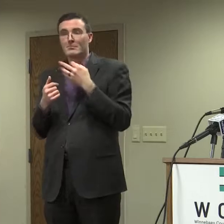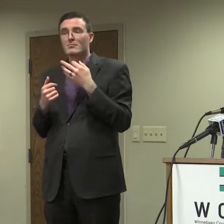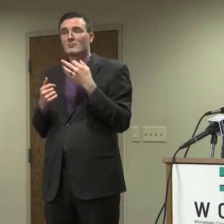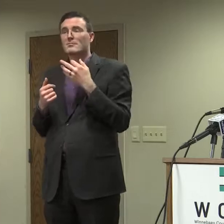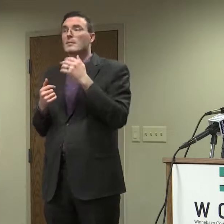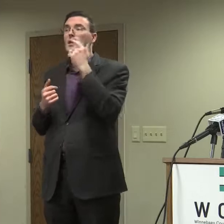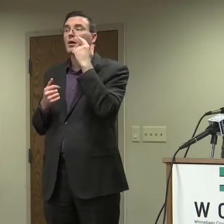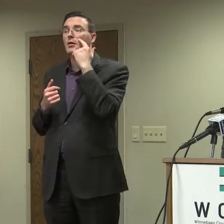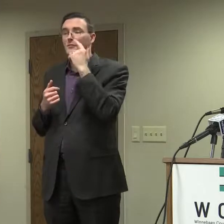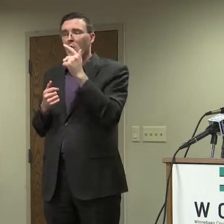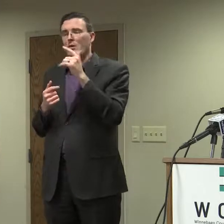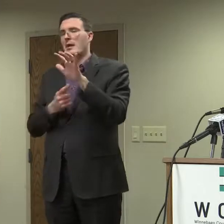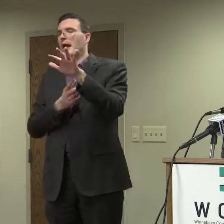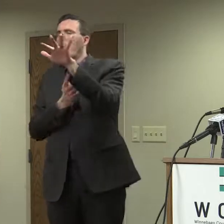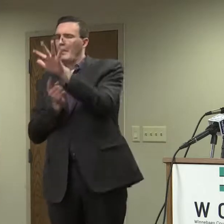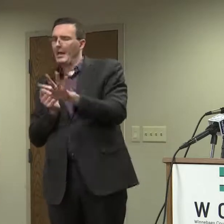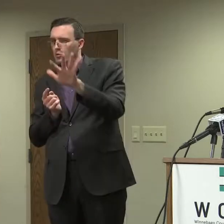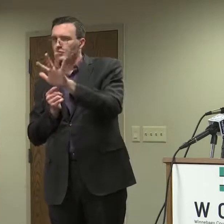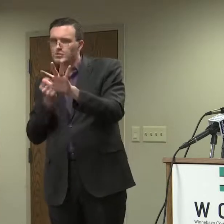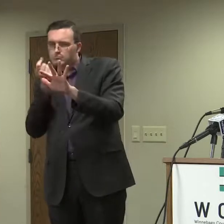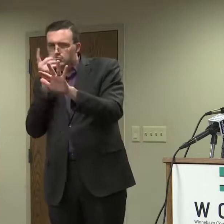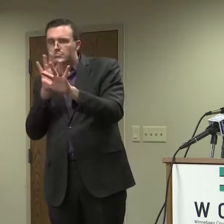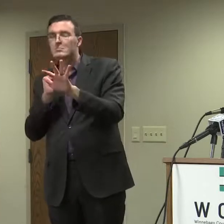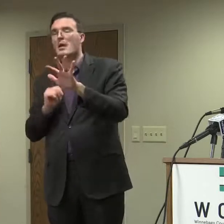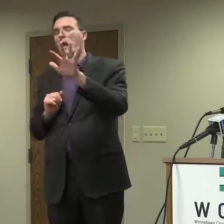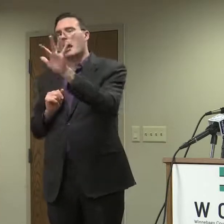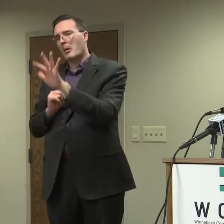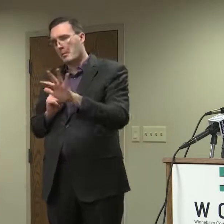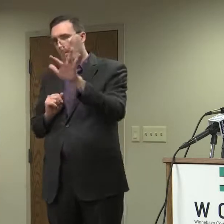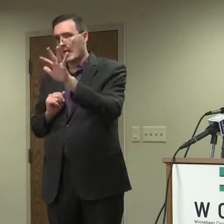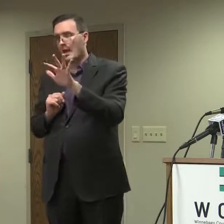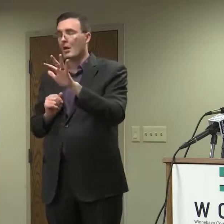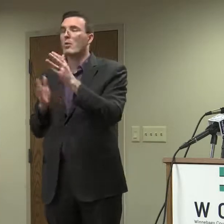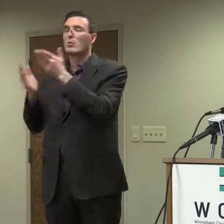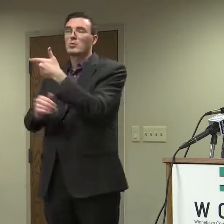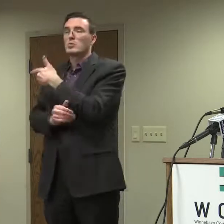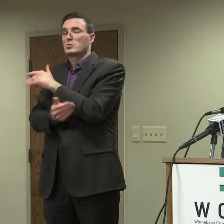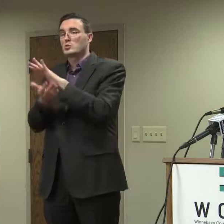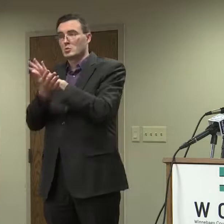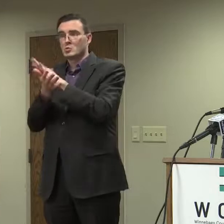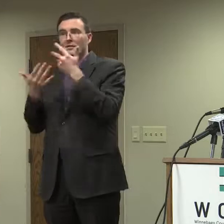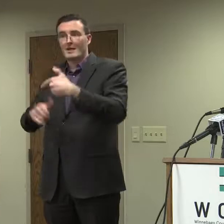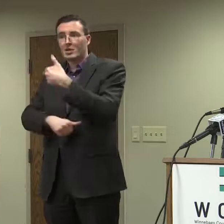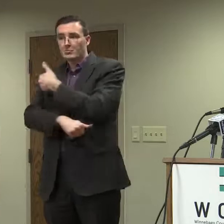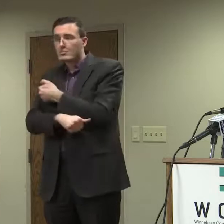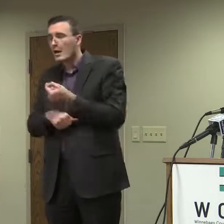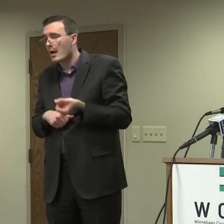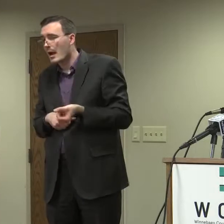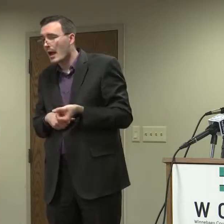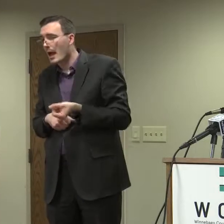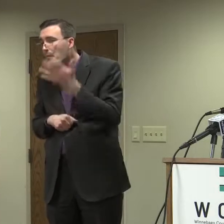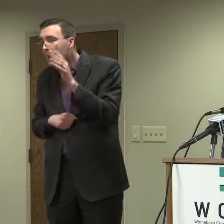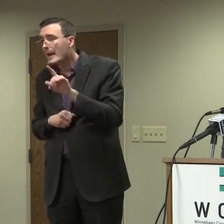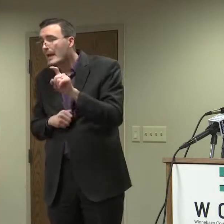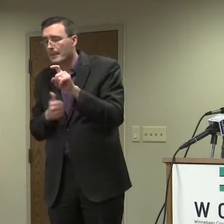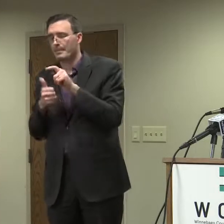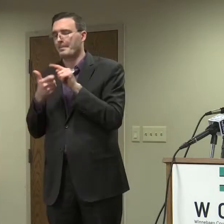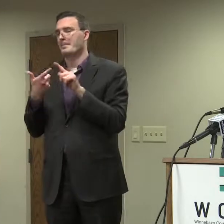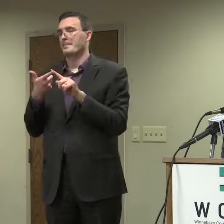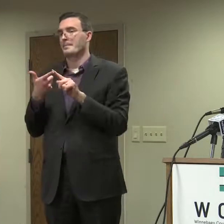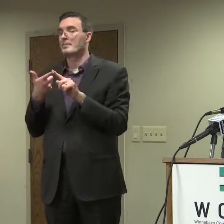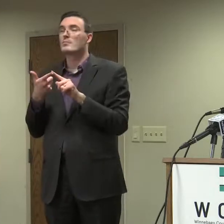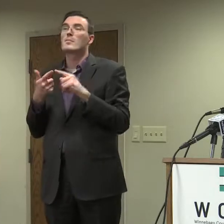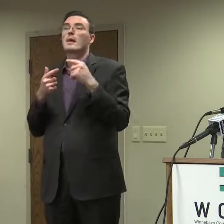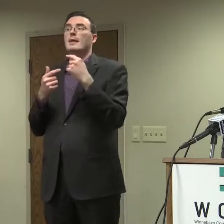as a ballpark amount of how many have been to the schools? And do we know if there is a percentage of the vaccines that